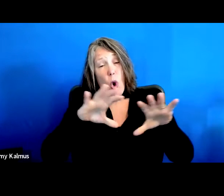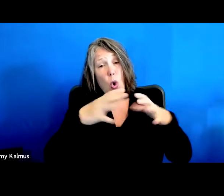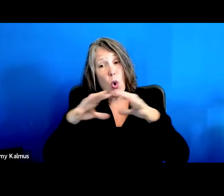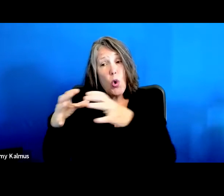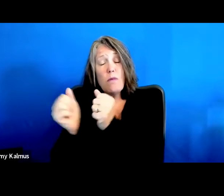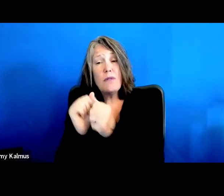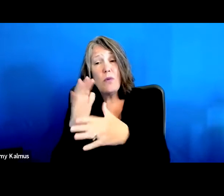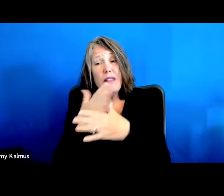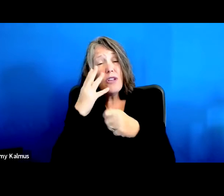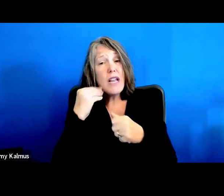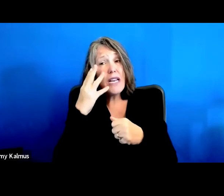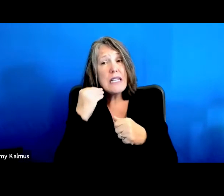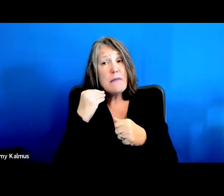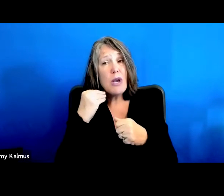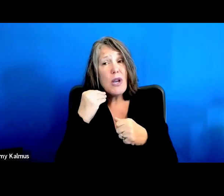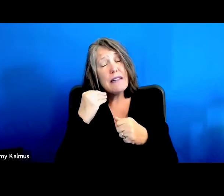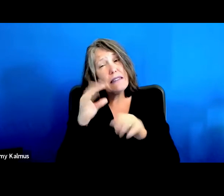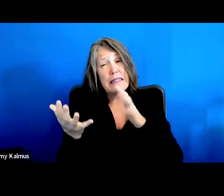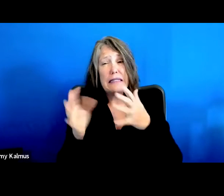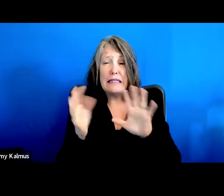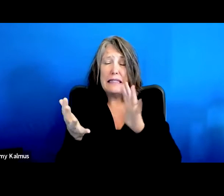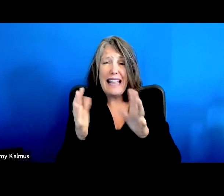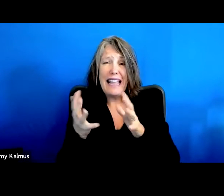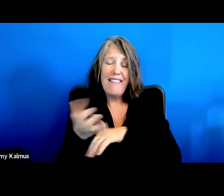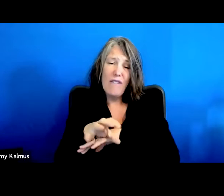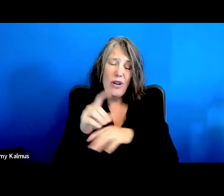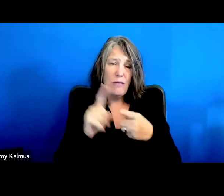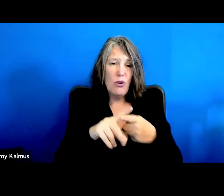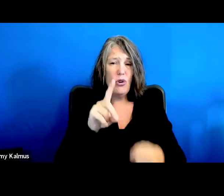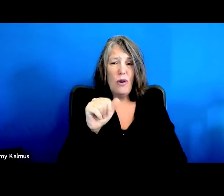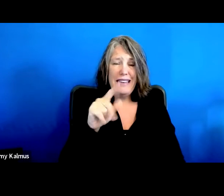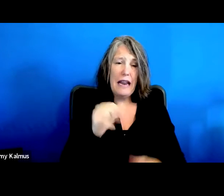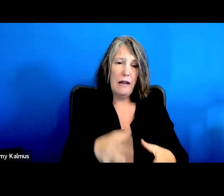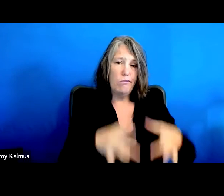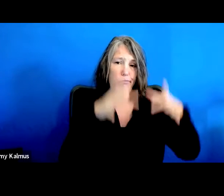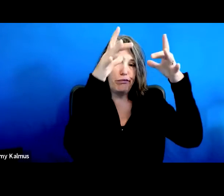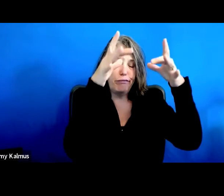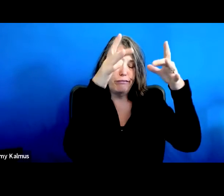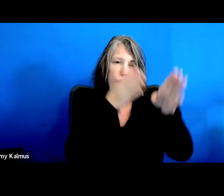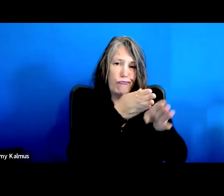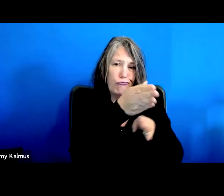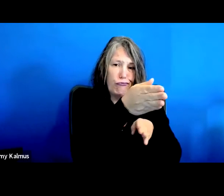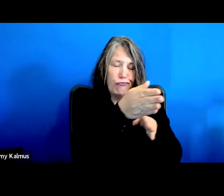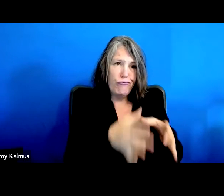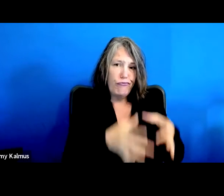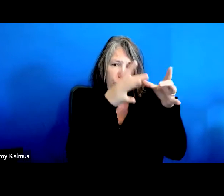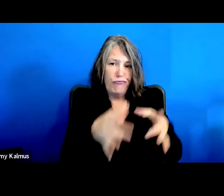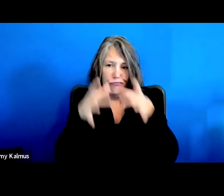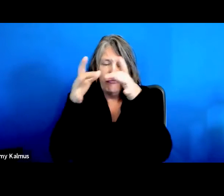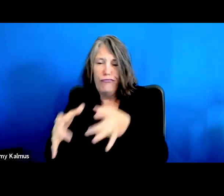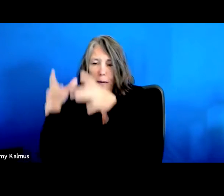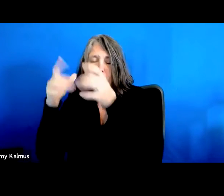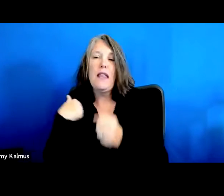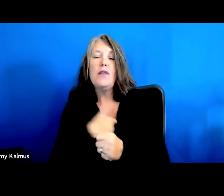shared experiences kind of into data silos. So really, we are seeking